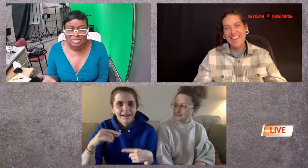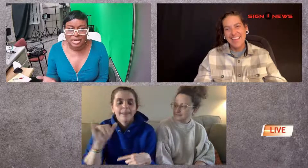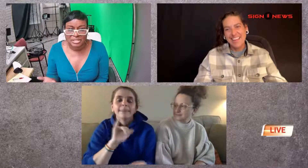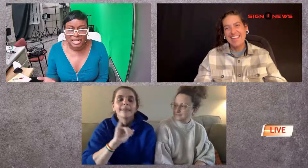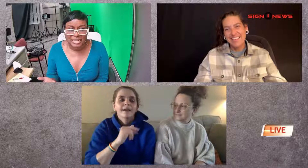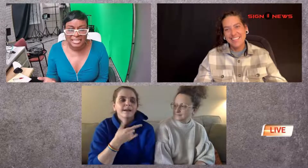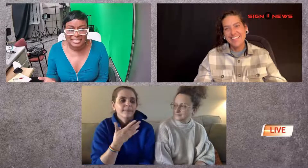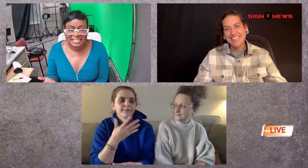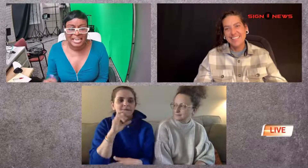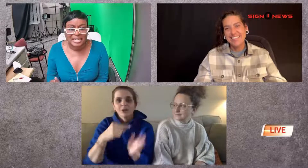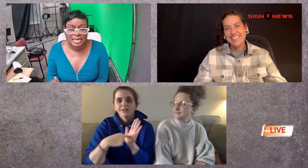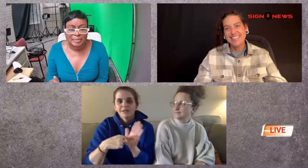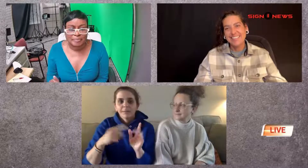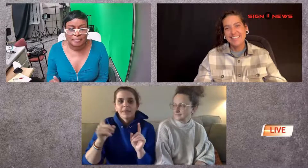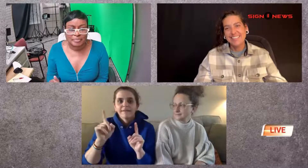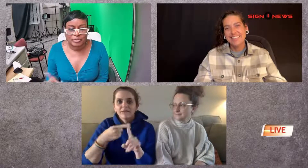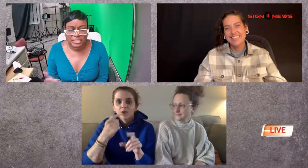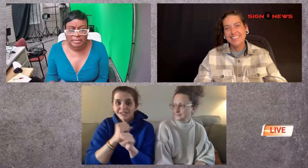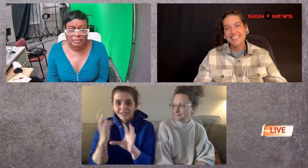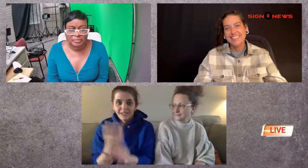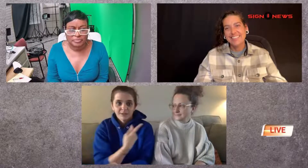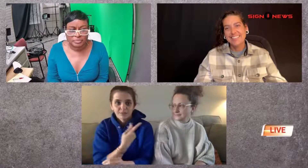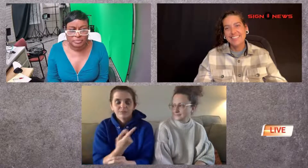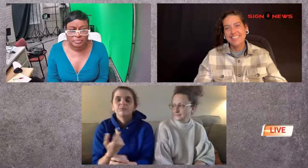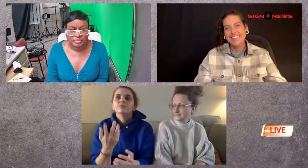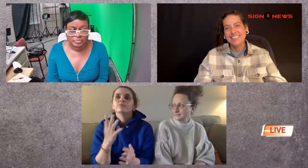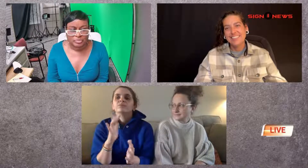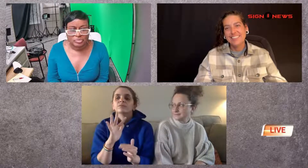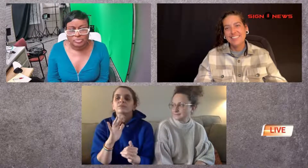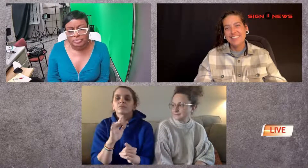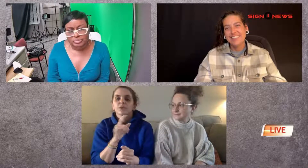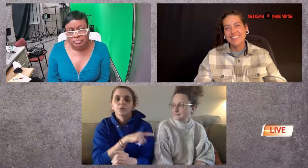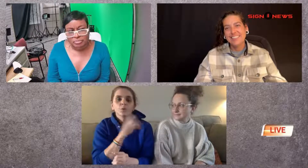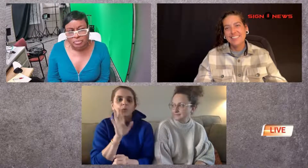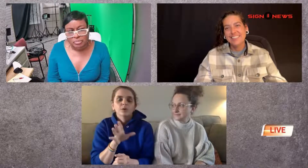is trying to sign. Like, for example,